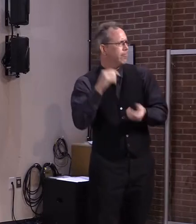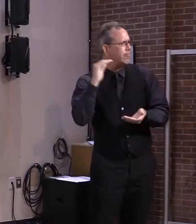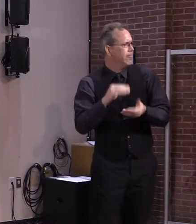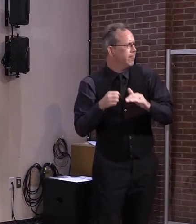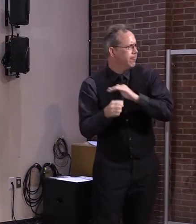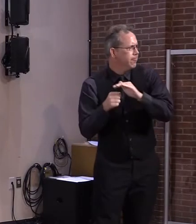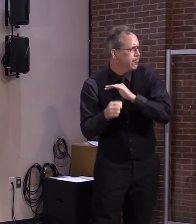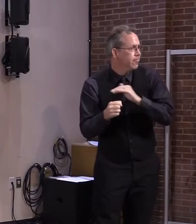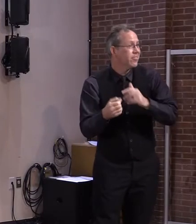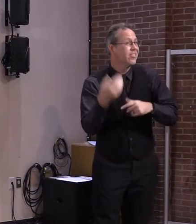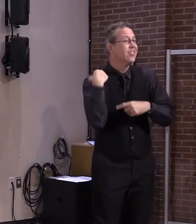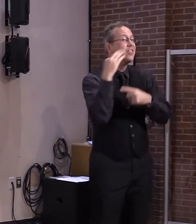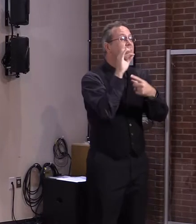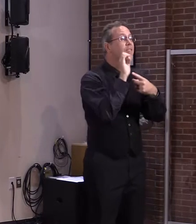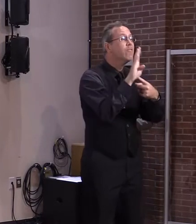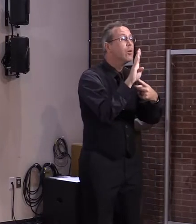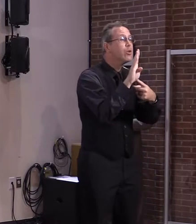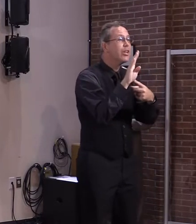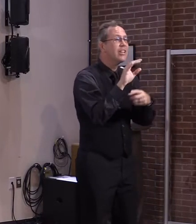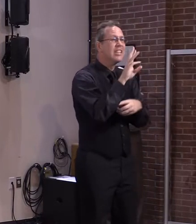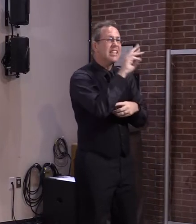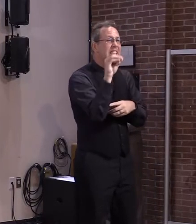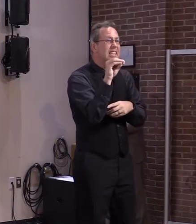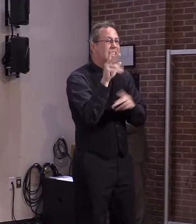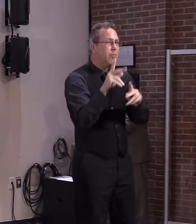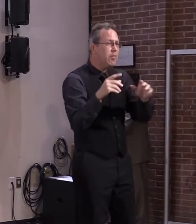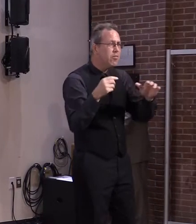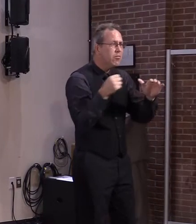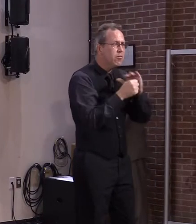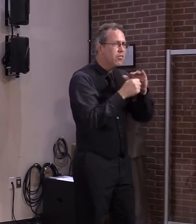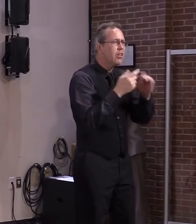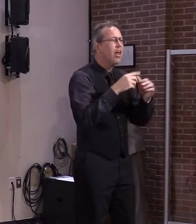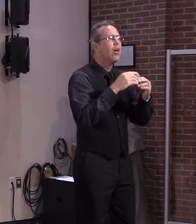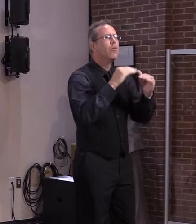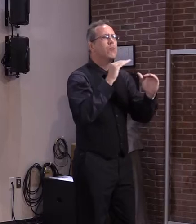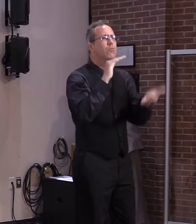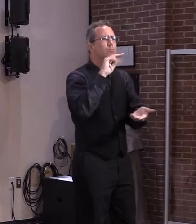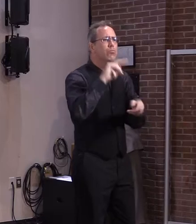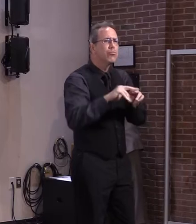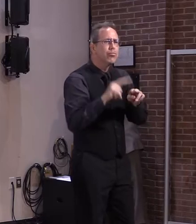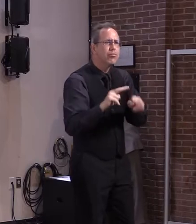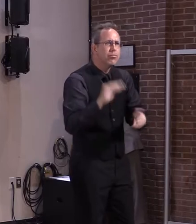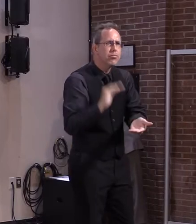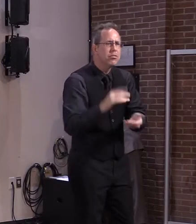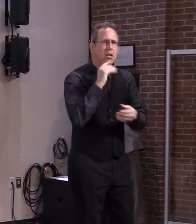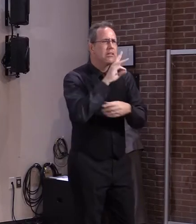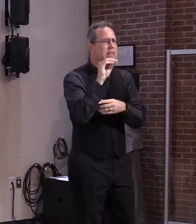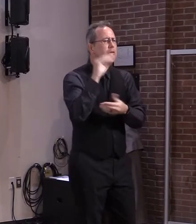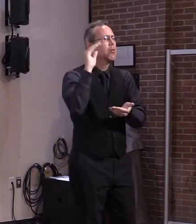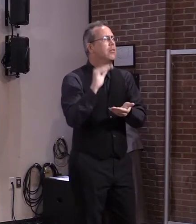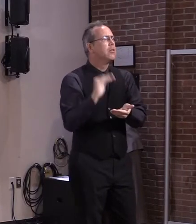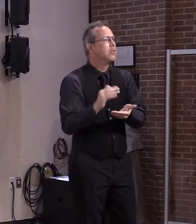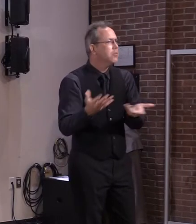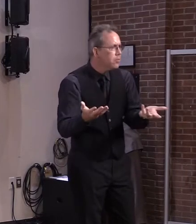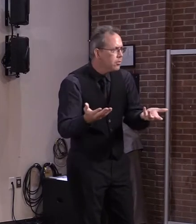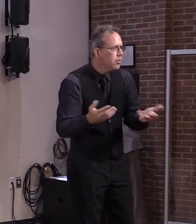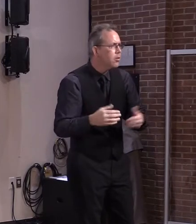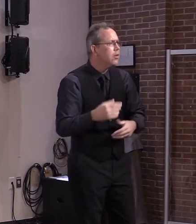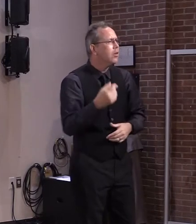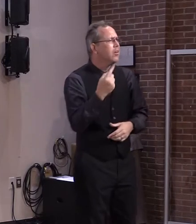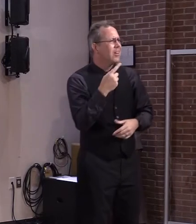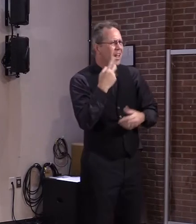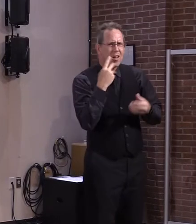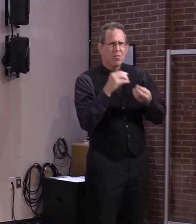mid-60s. What we also know is these upticks are being driven more and more by the